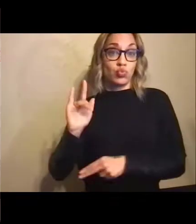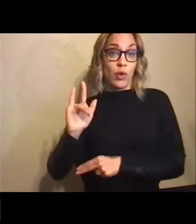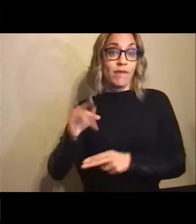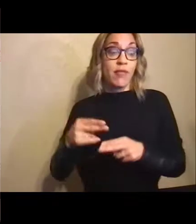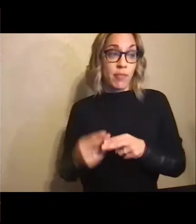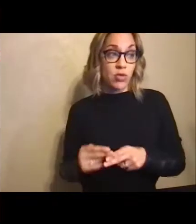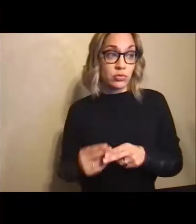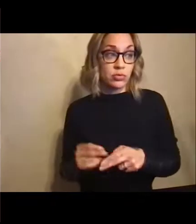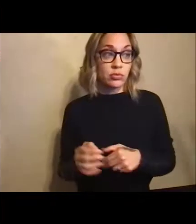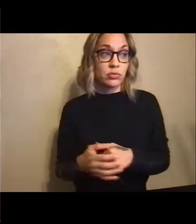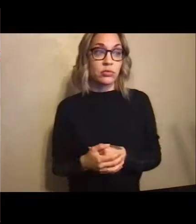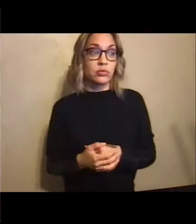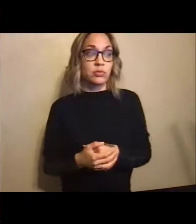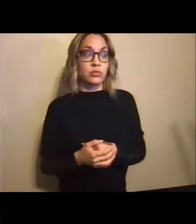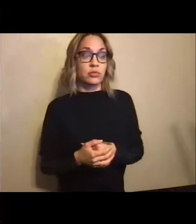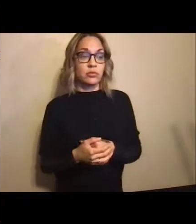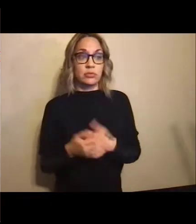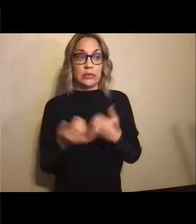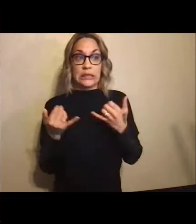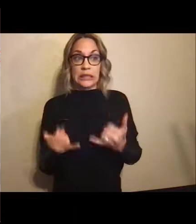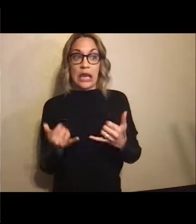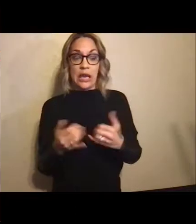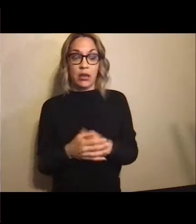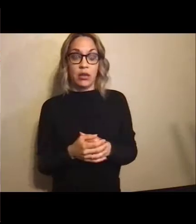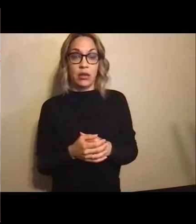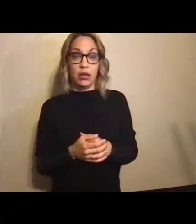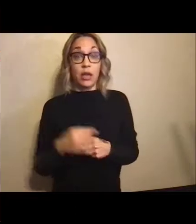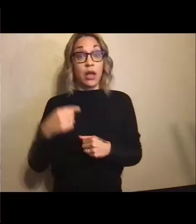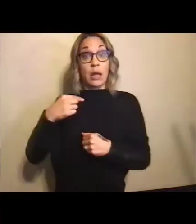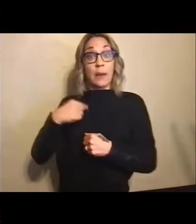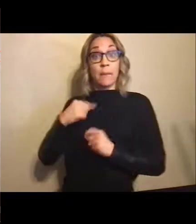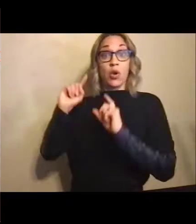So if I say I want to lose a total of 25 pounds.